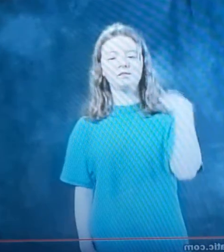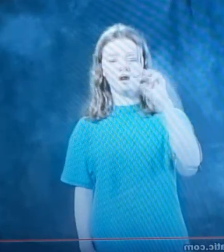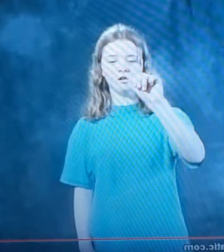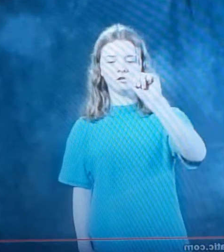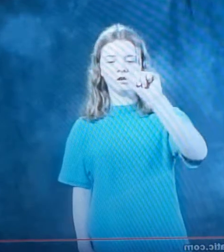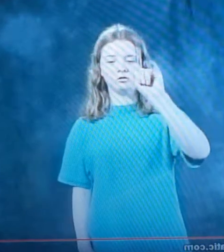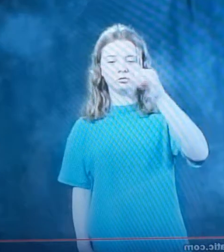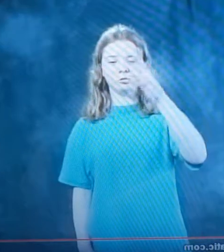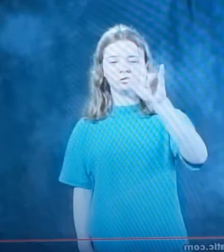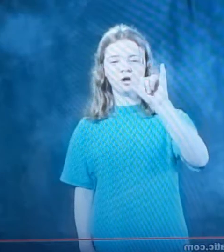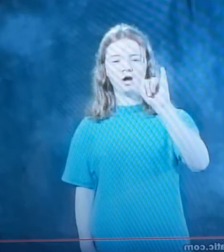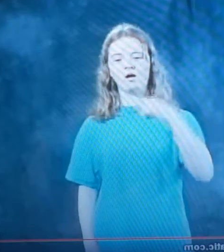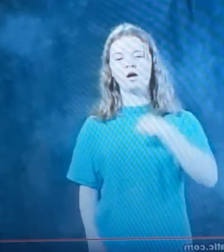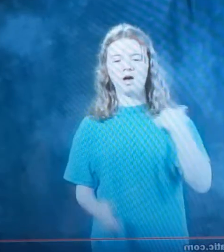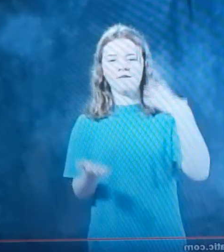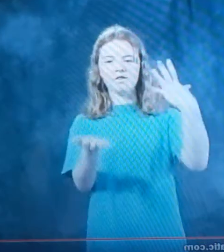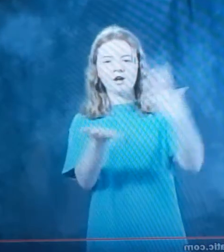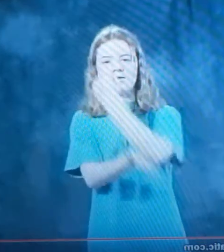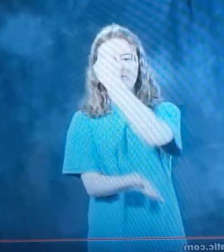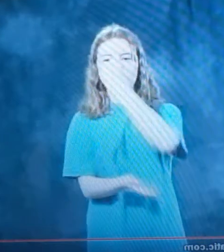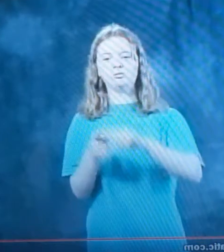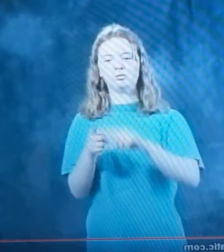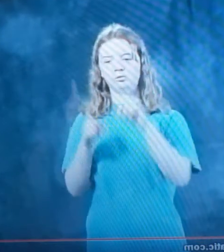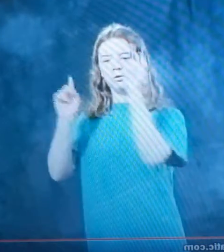Well, luckily, past July, I got the